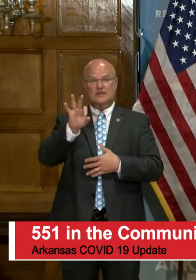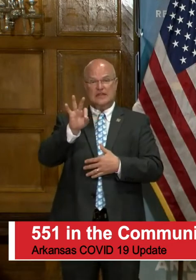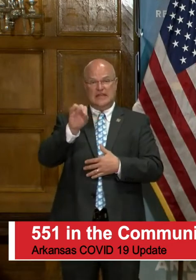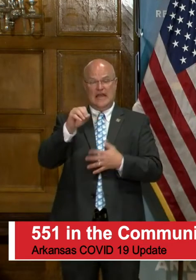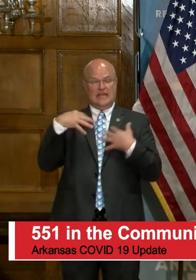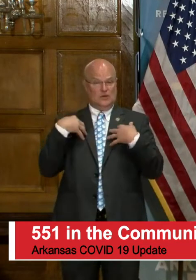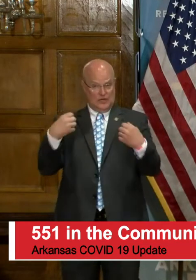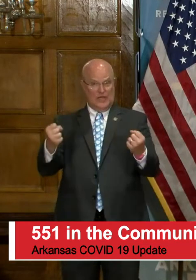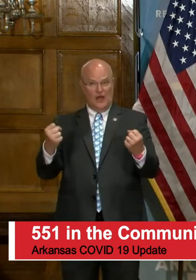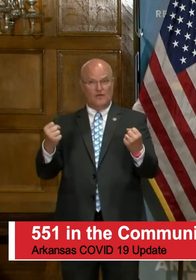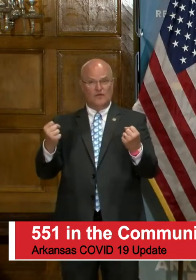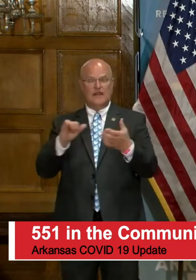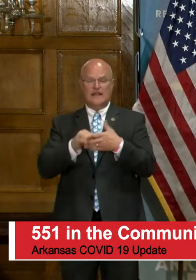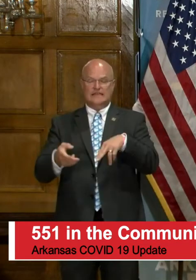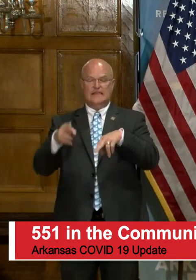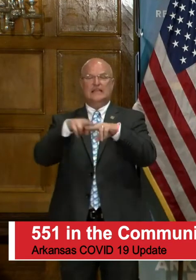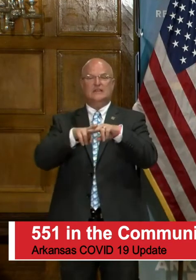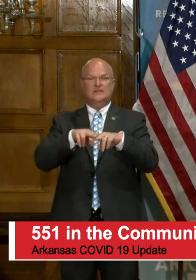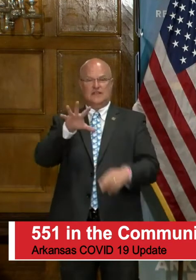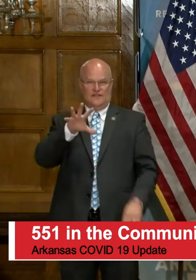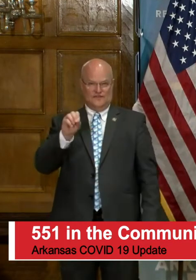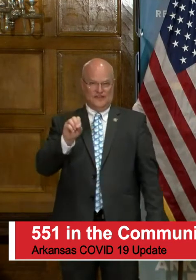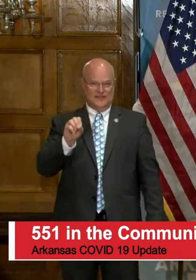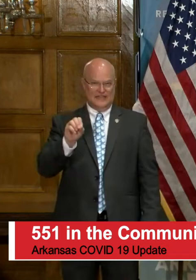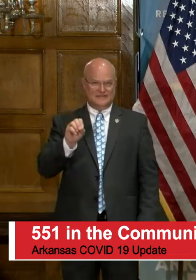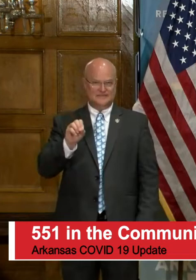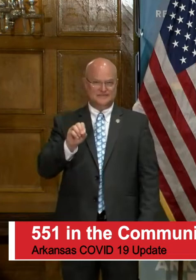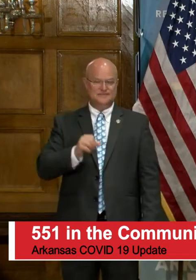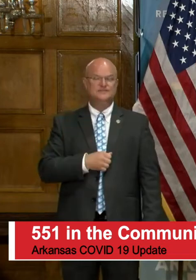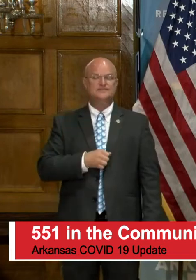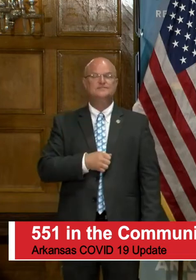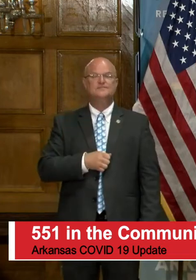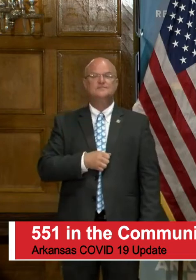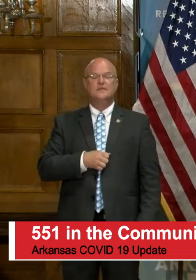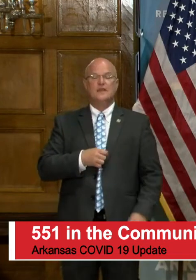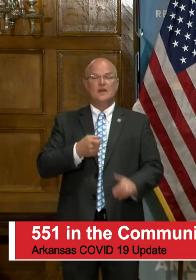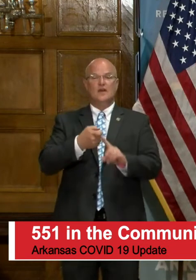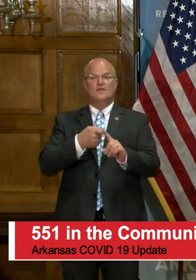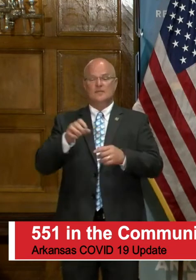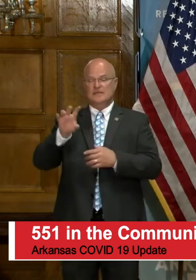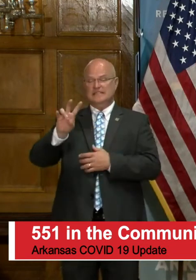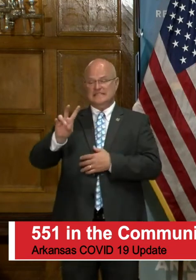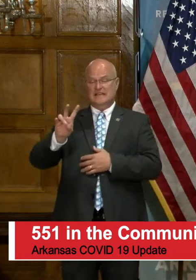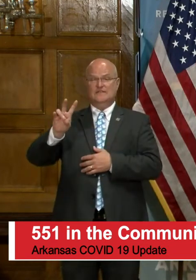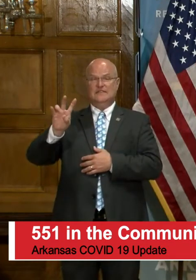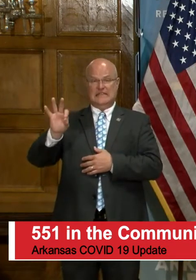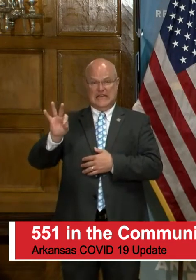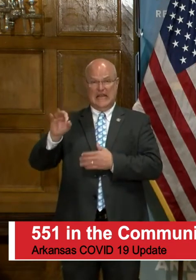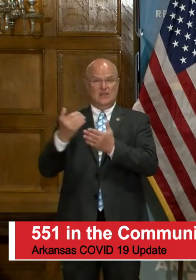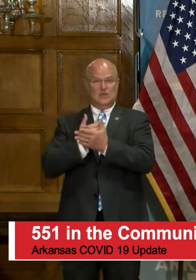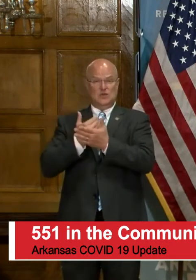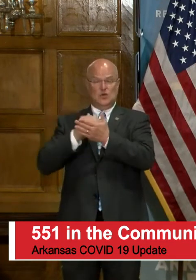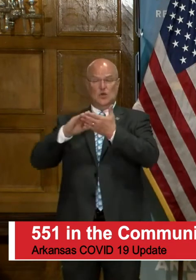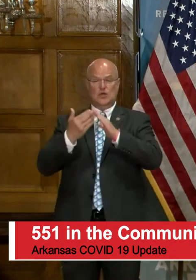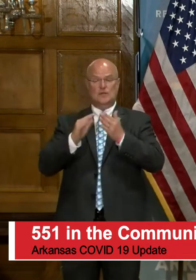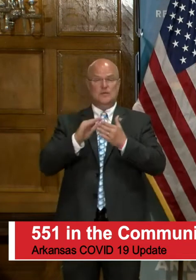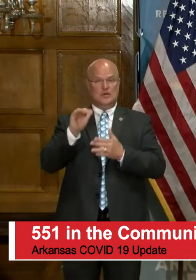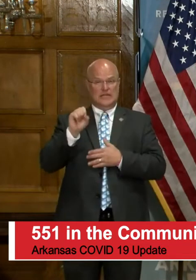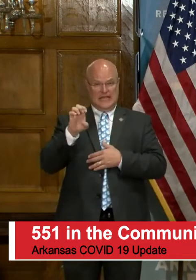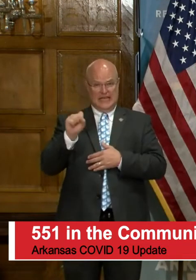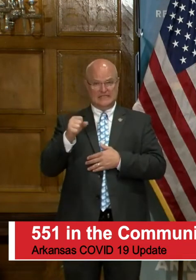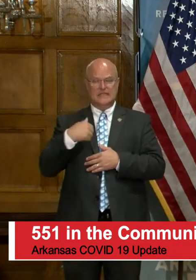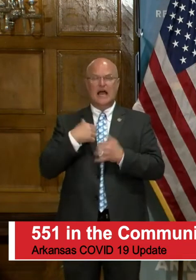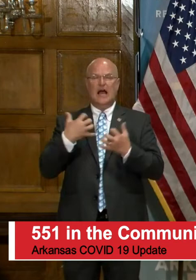3,390 recovered. That's an increase of 50 from yesterday. Of the 79 new community cases, I wanted